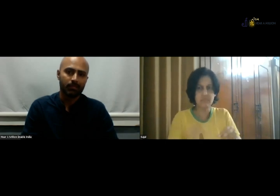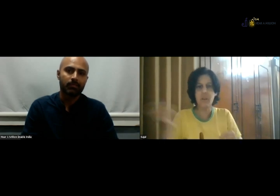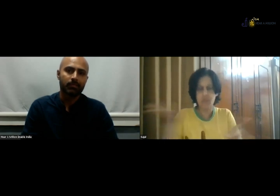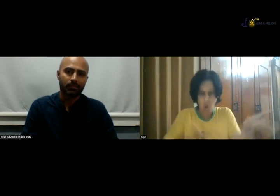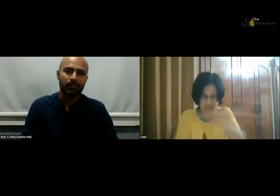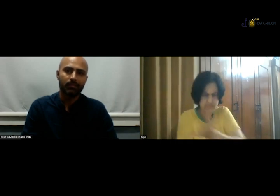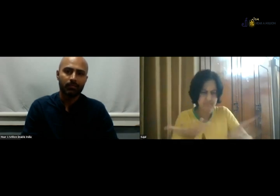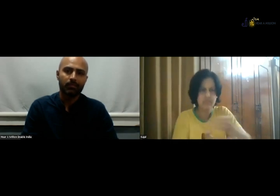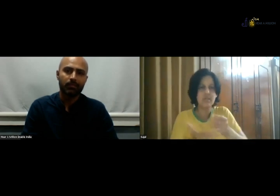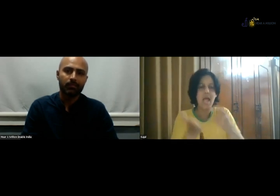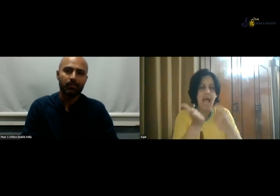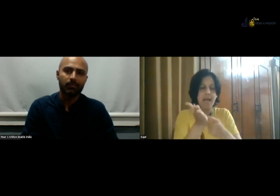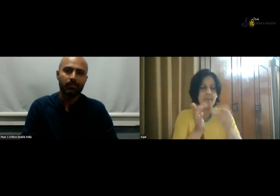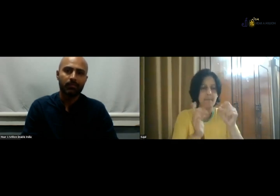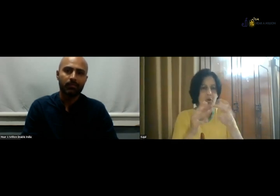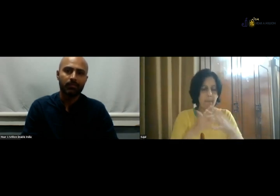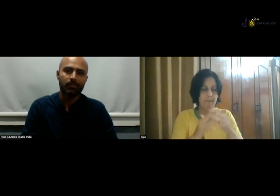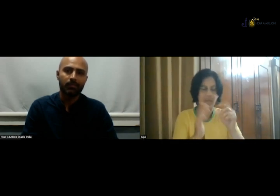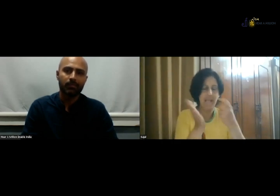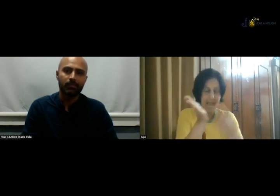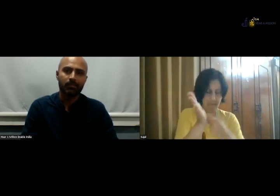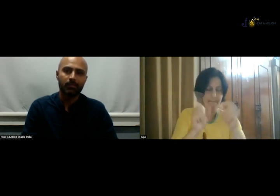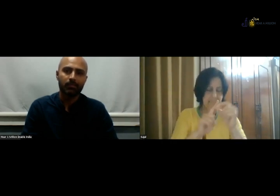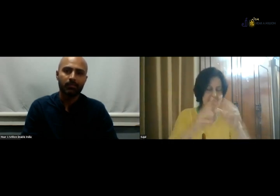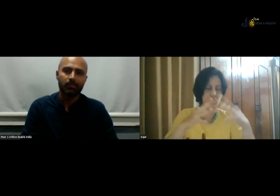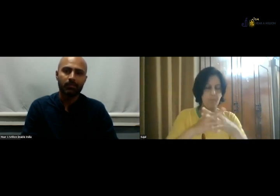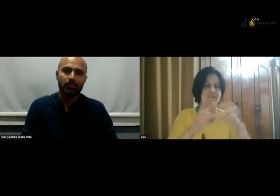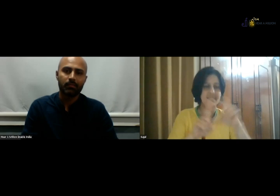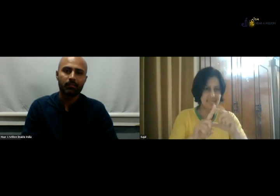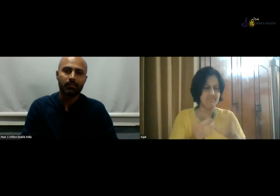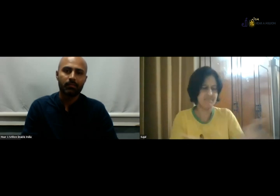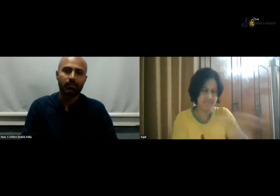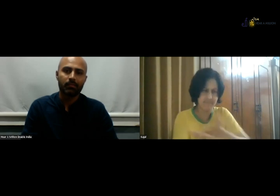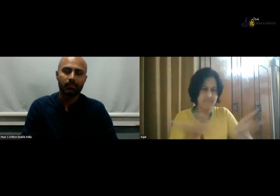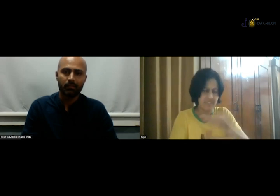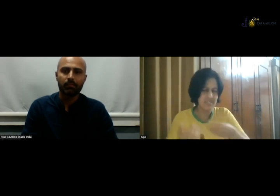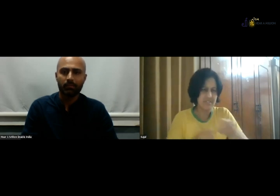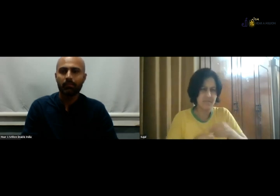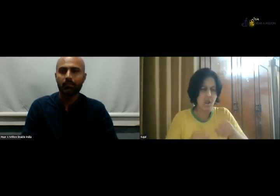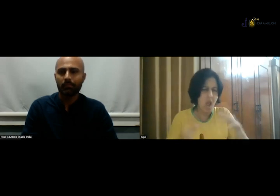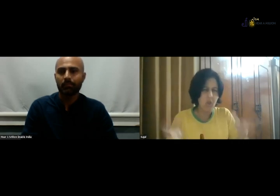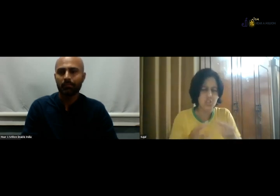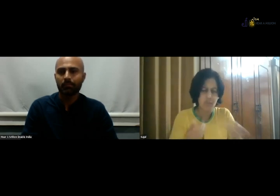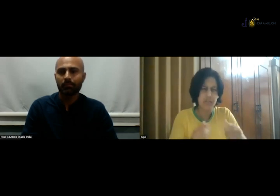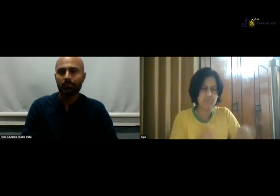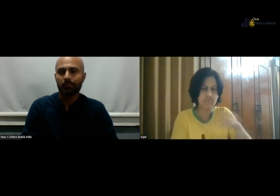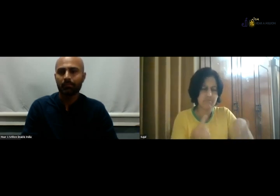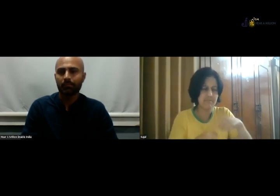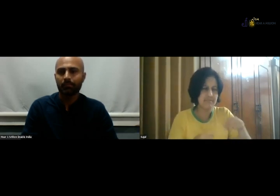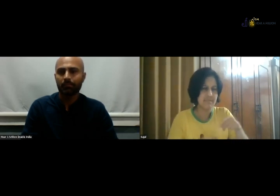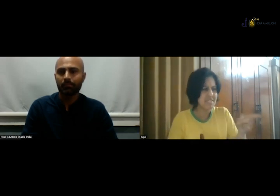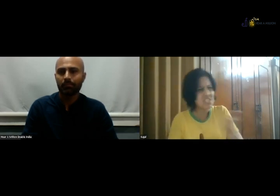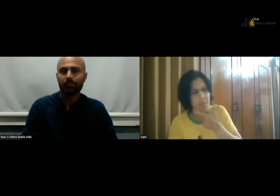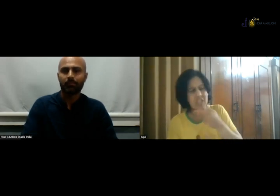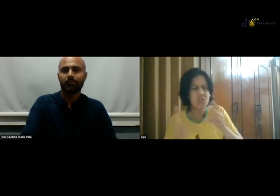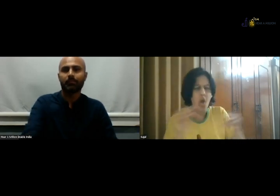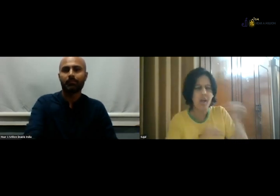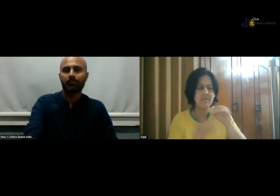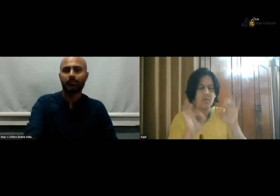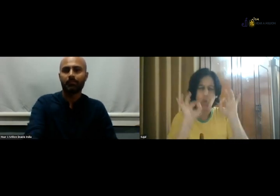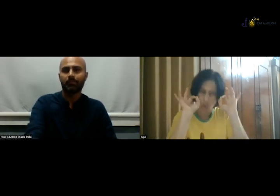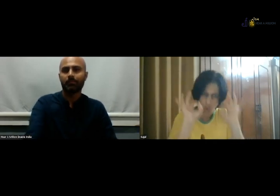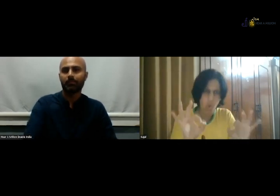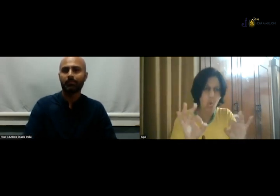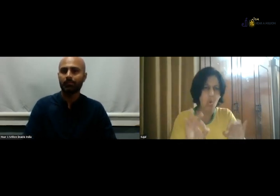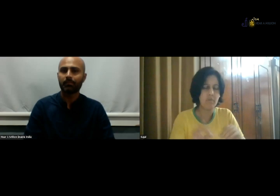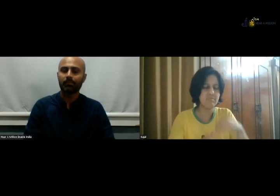she wanted to help all other people. And she discussed about the RPWD Act as well. We thought